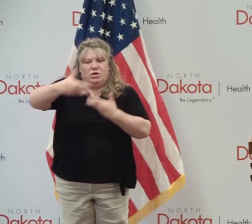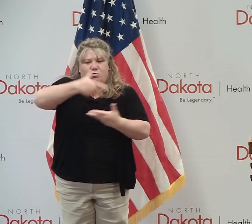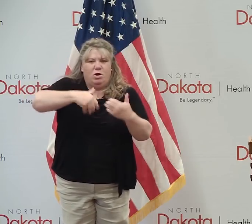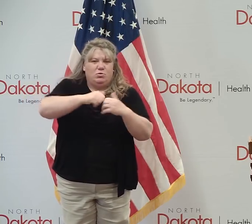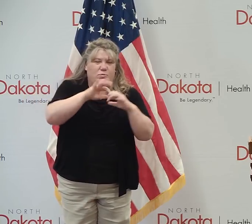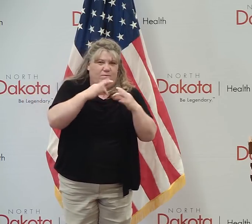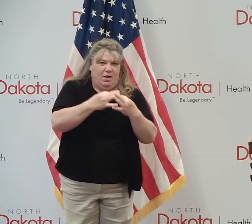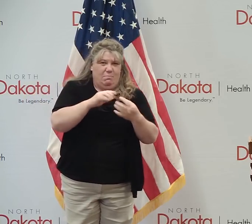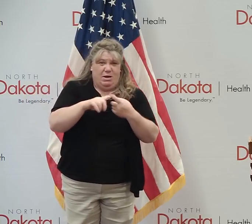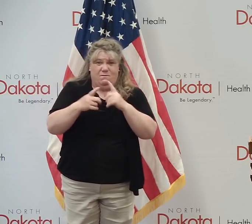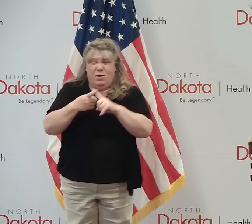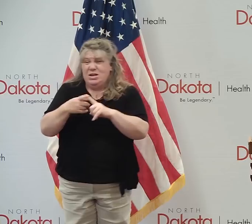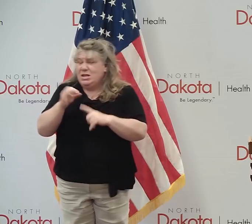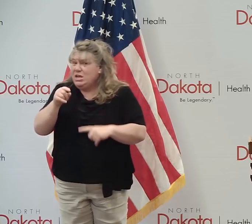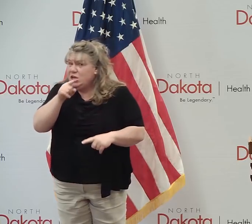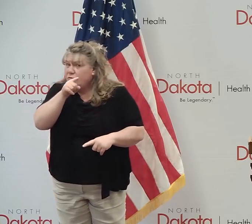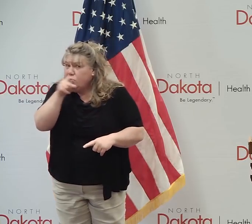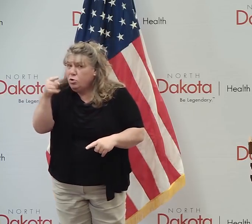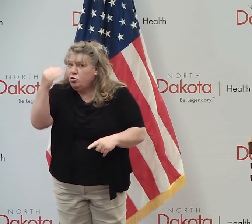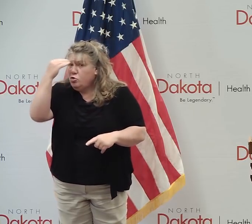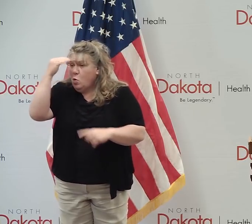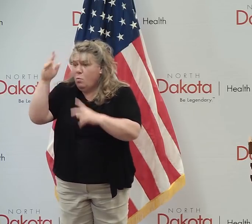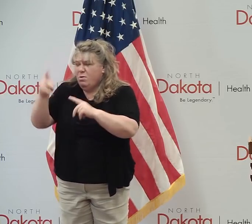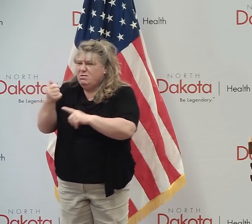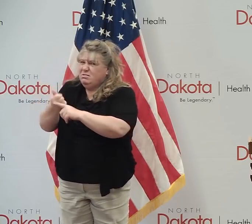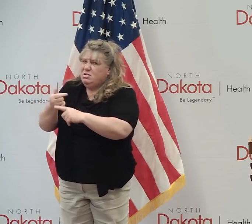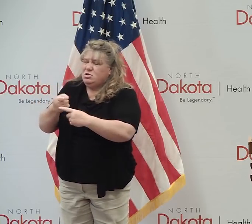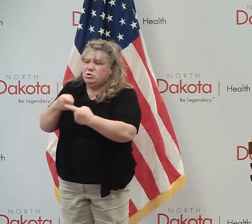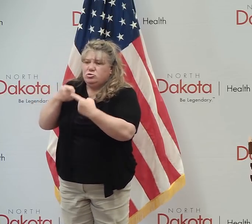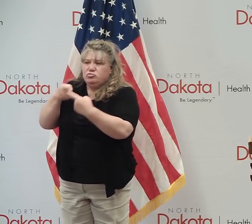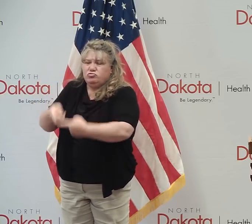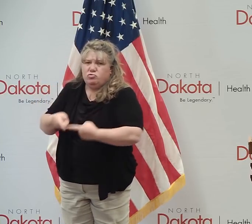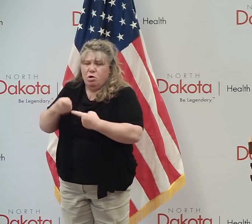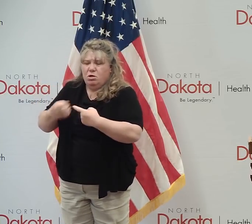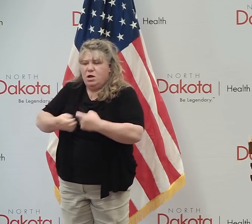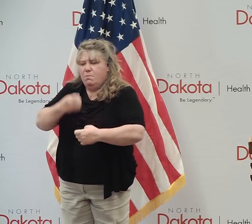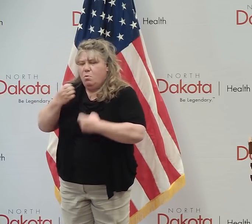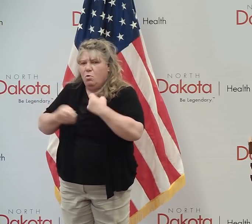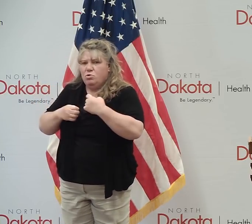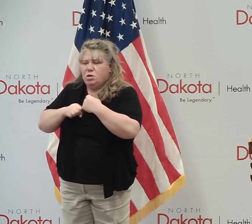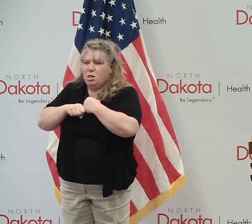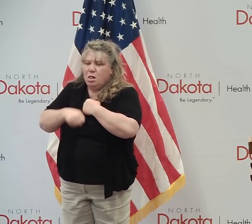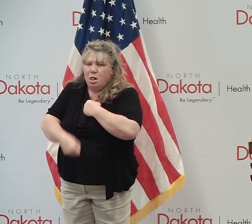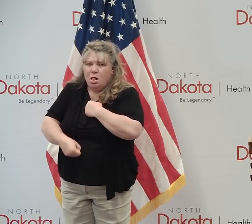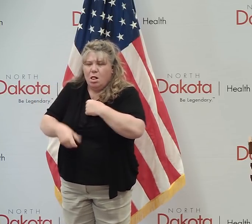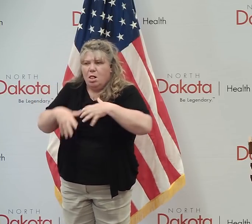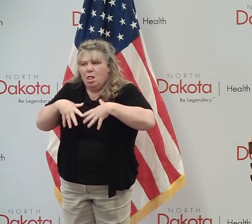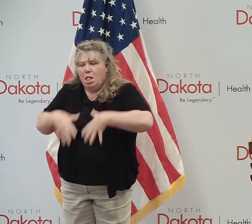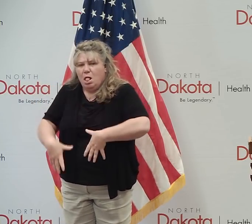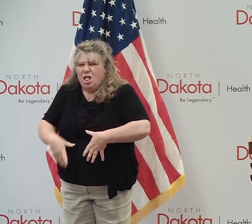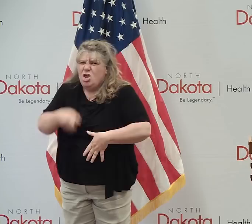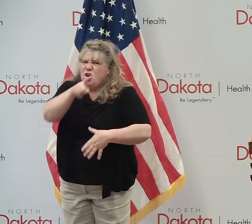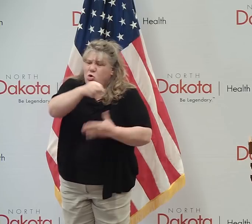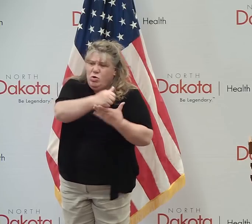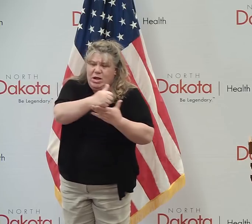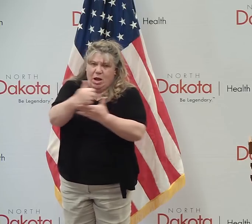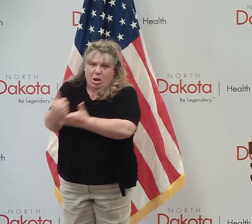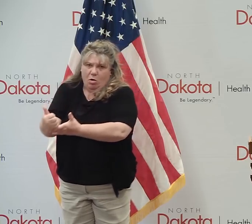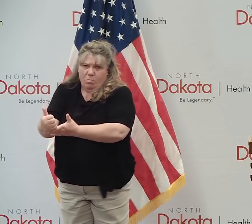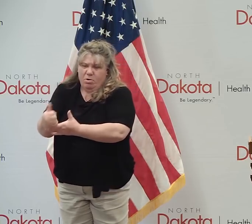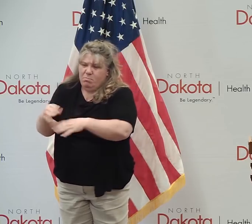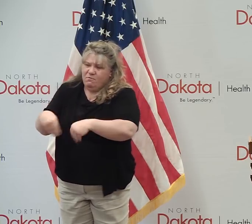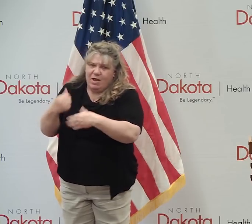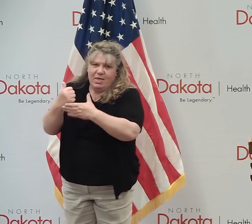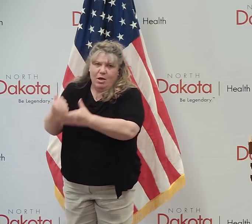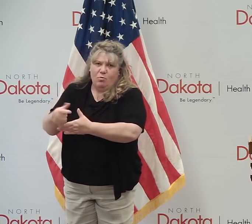and friends. And if you know someone who's struggling emotionally or having a hard time, you can be the difference in getting them the help